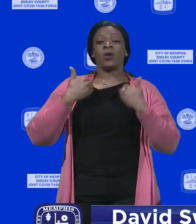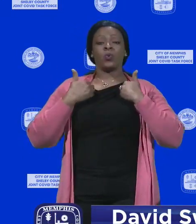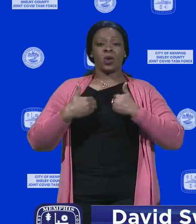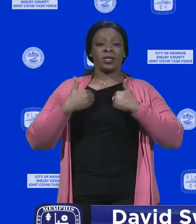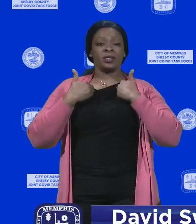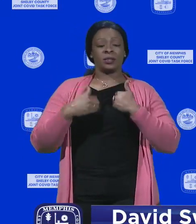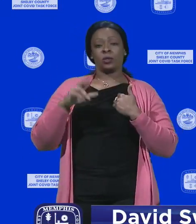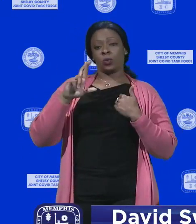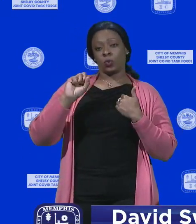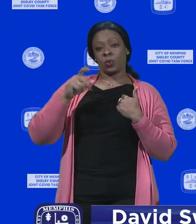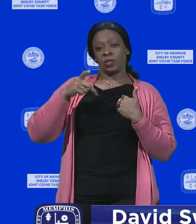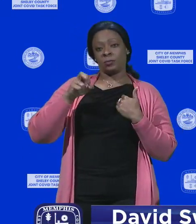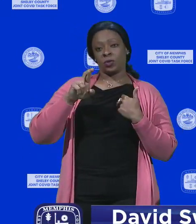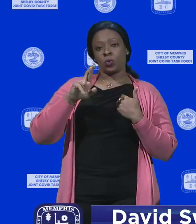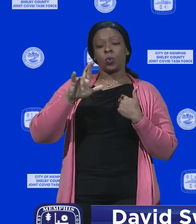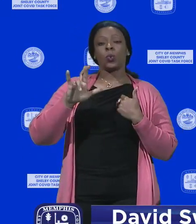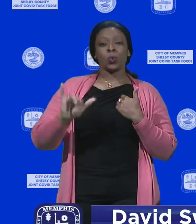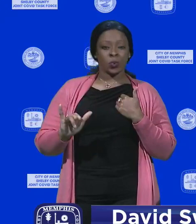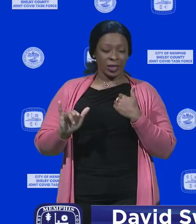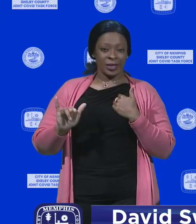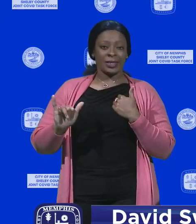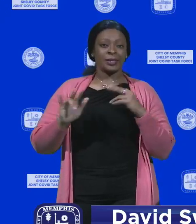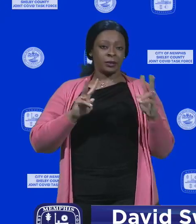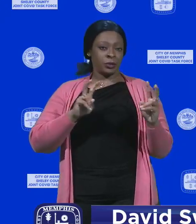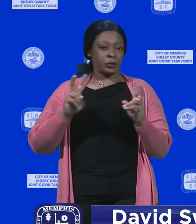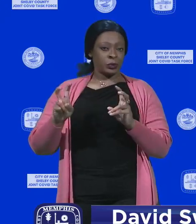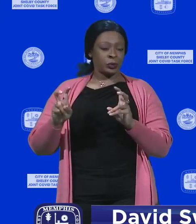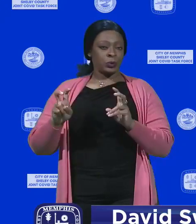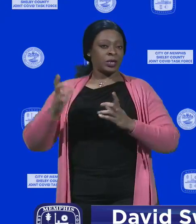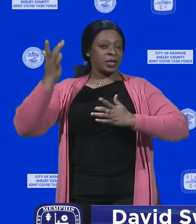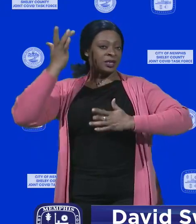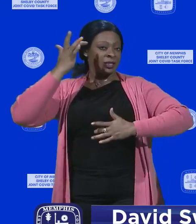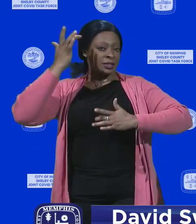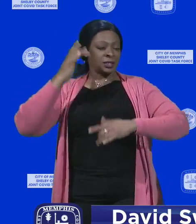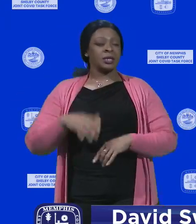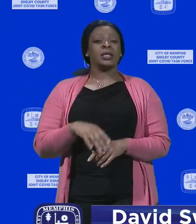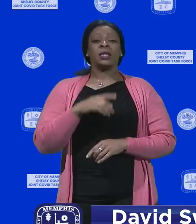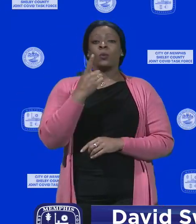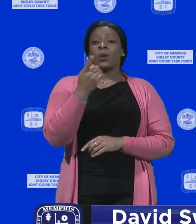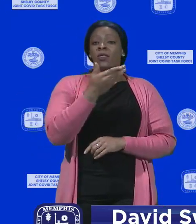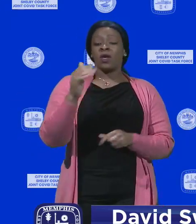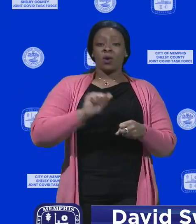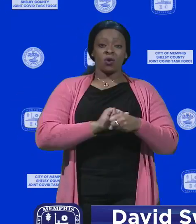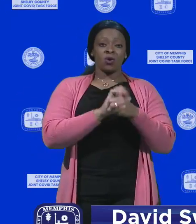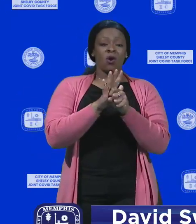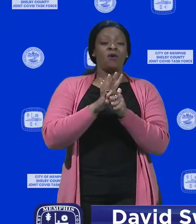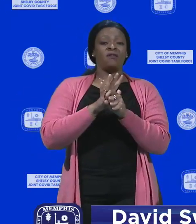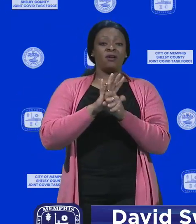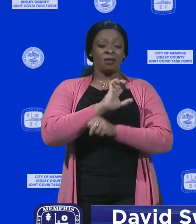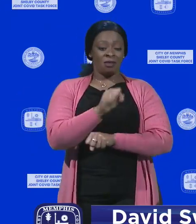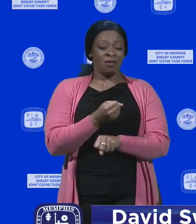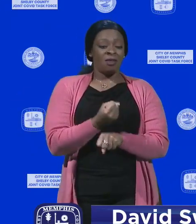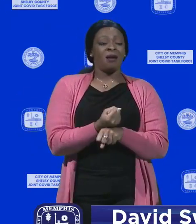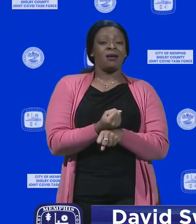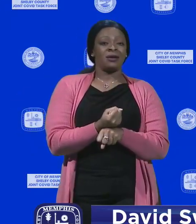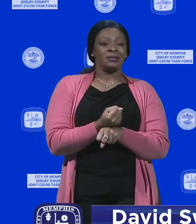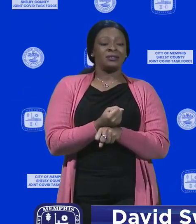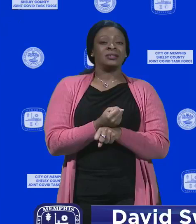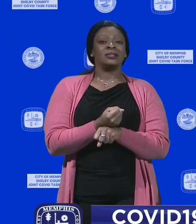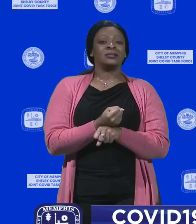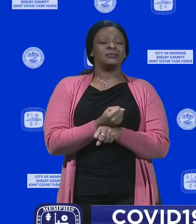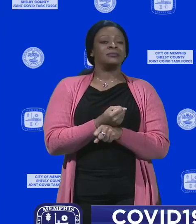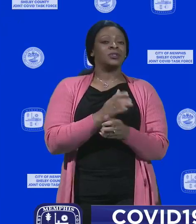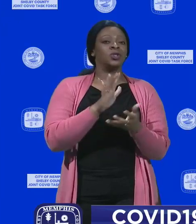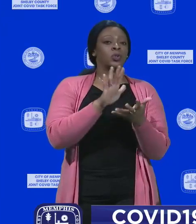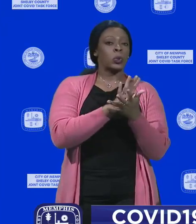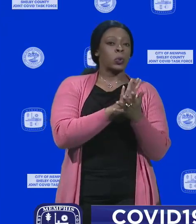respiratory pathogens, one of the things that the COVID lockdowns, the virtual